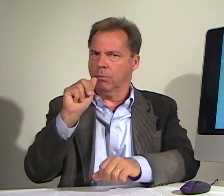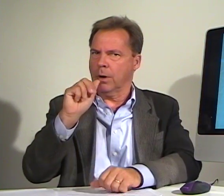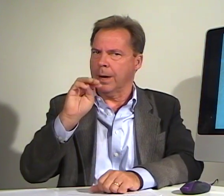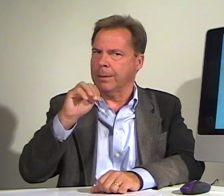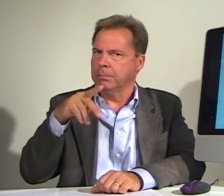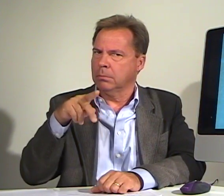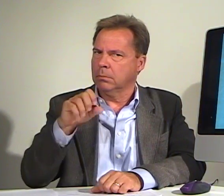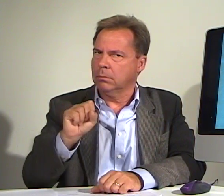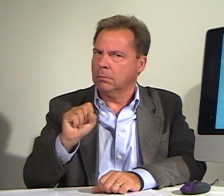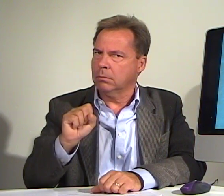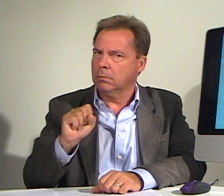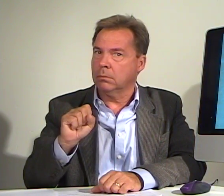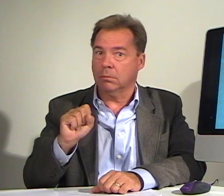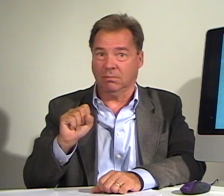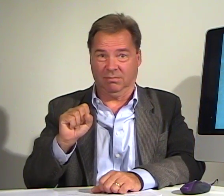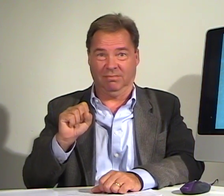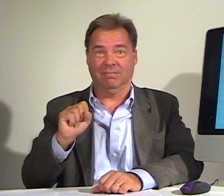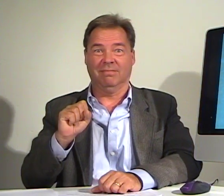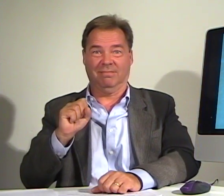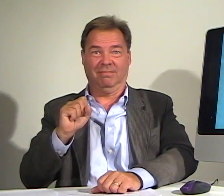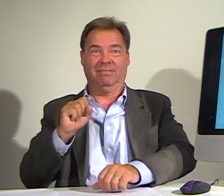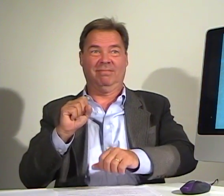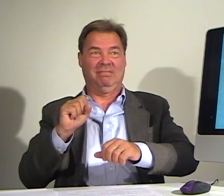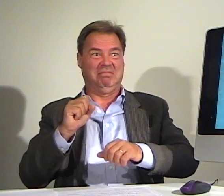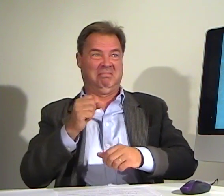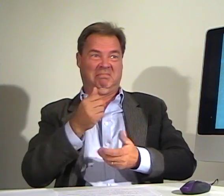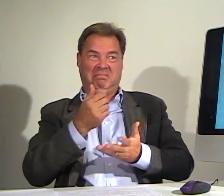is the significance of ramps.